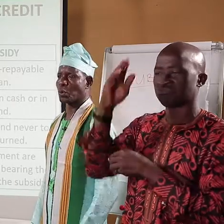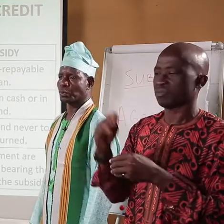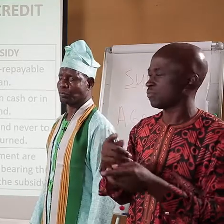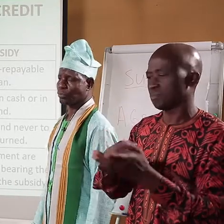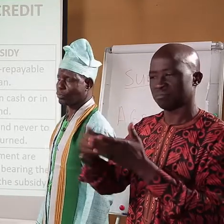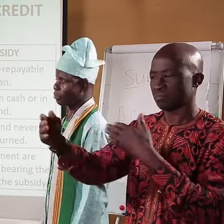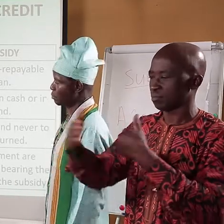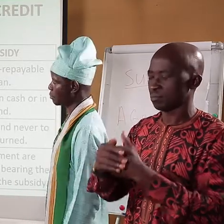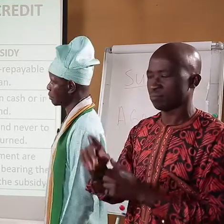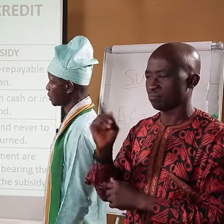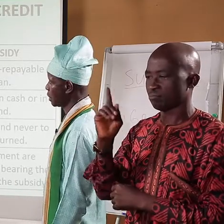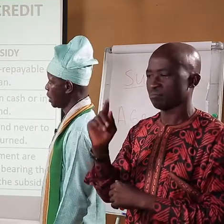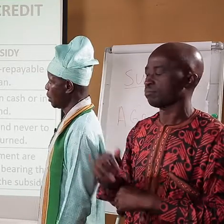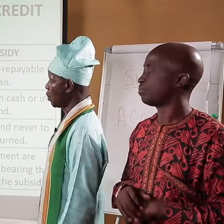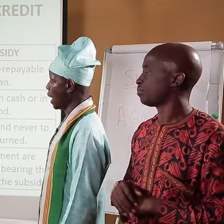be returned.